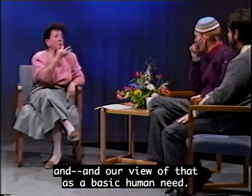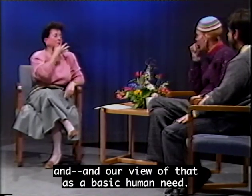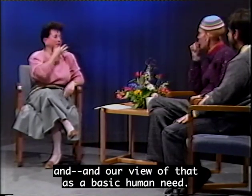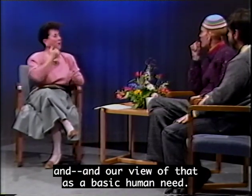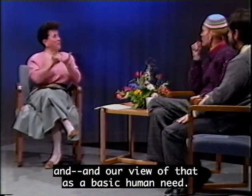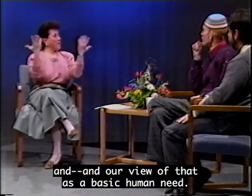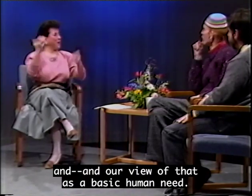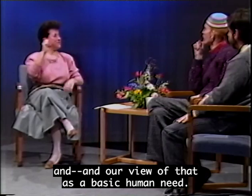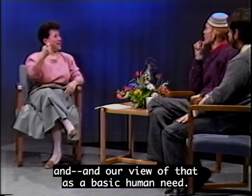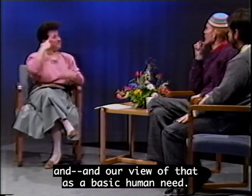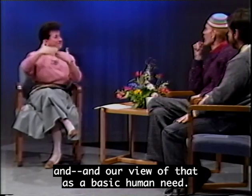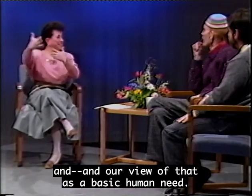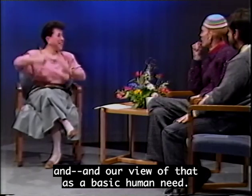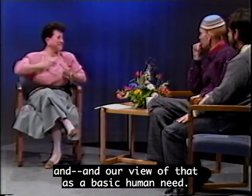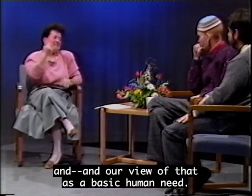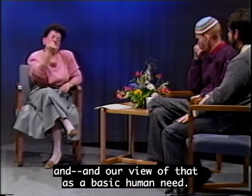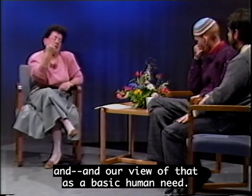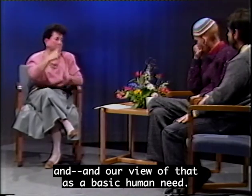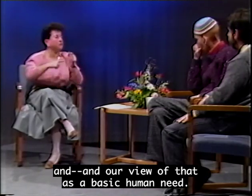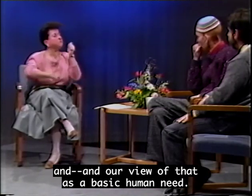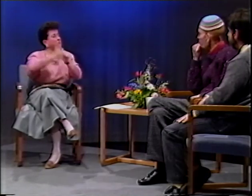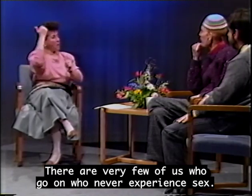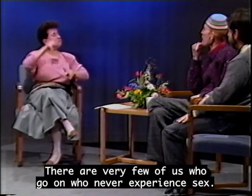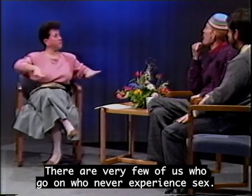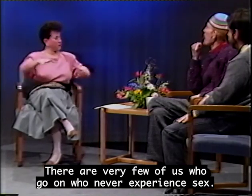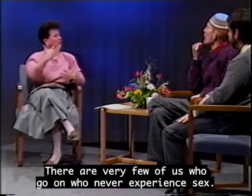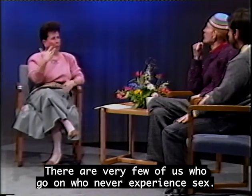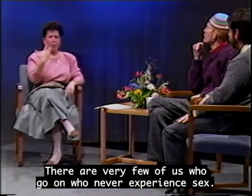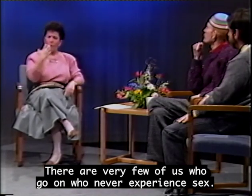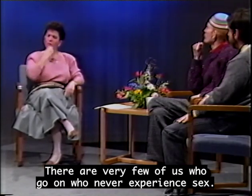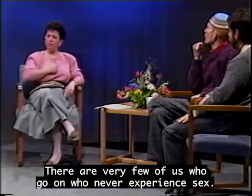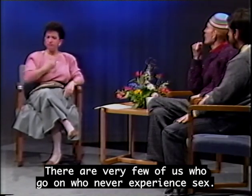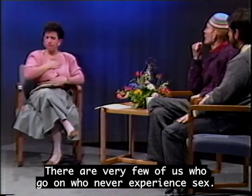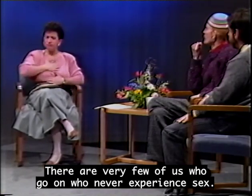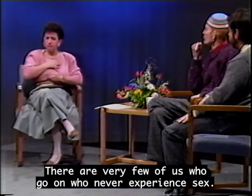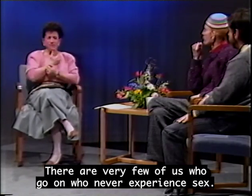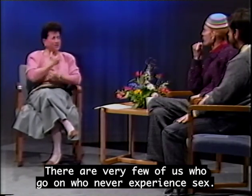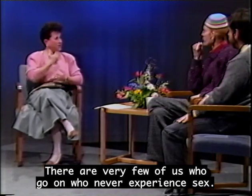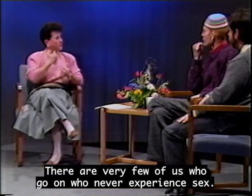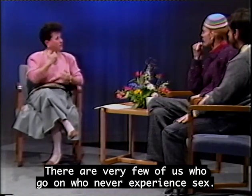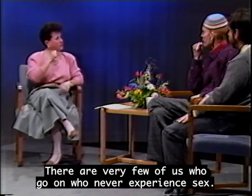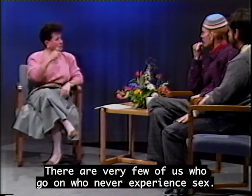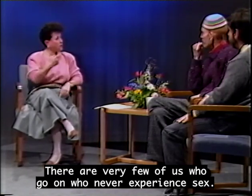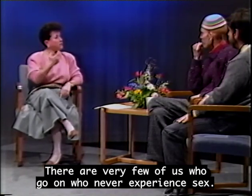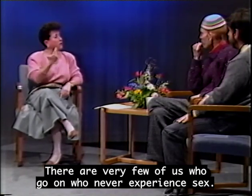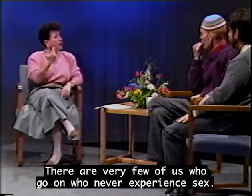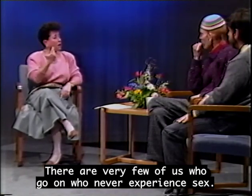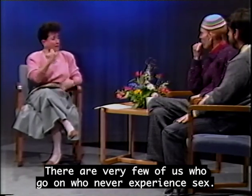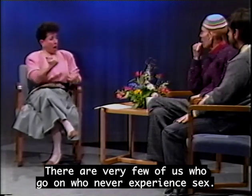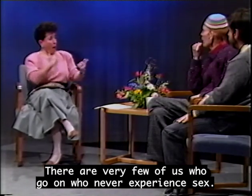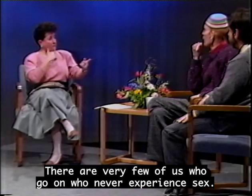our view of that as a basic human need. There are very few of us who go on who never experience